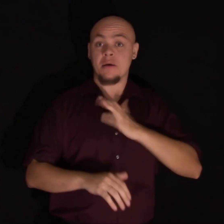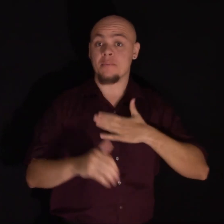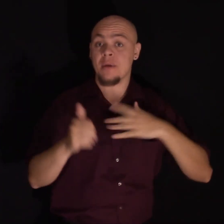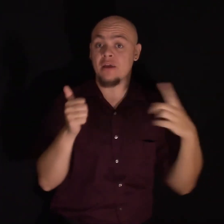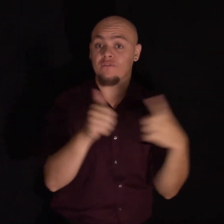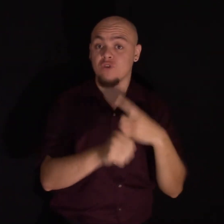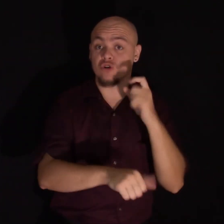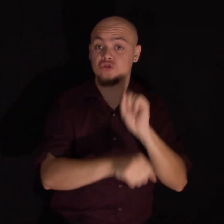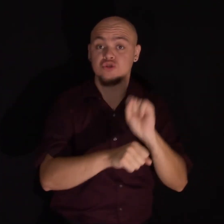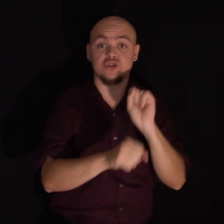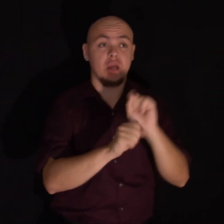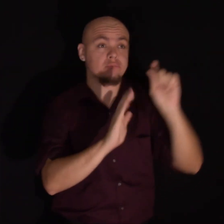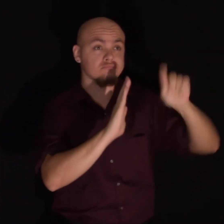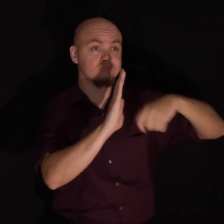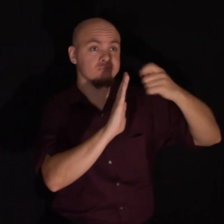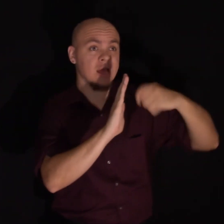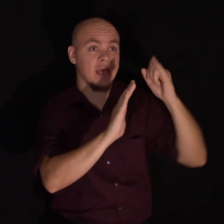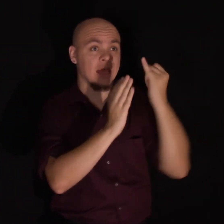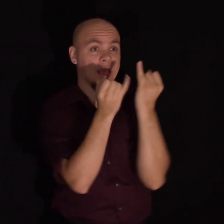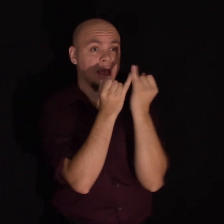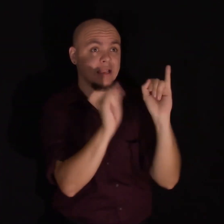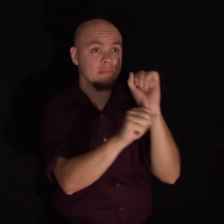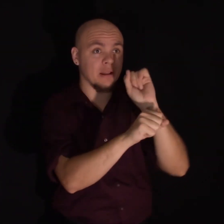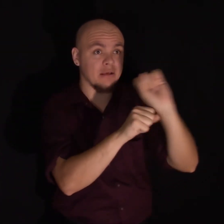back, shooting an independent film in Philadelphia,